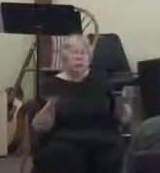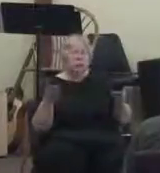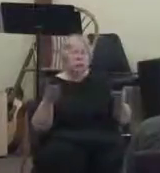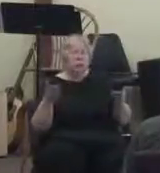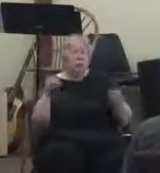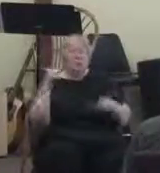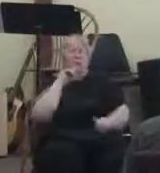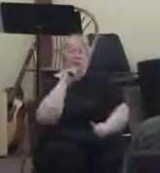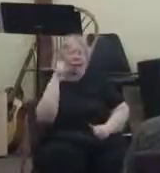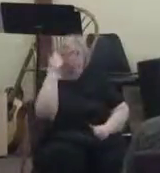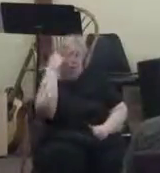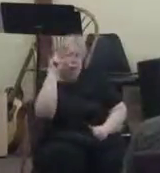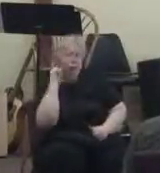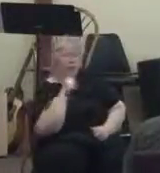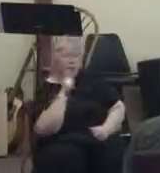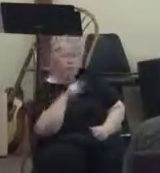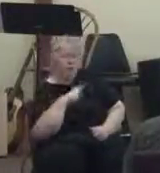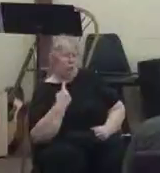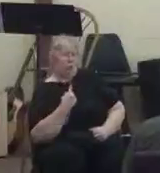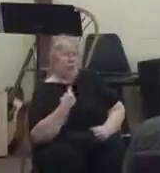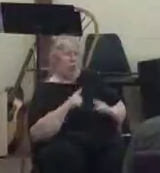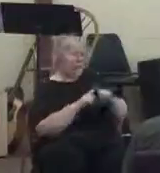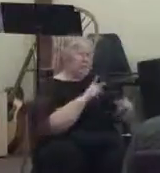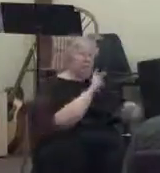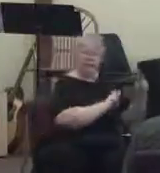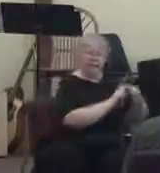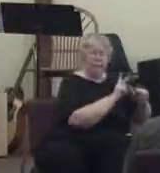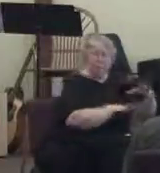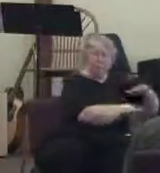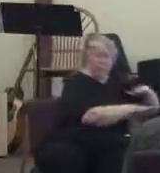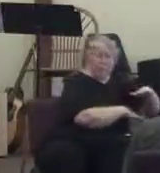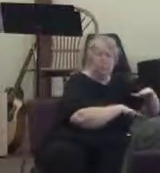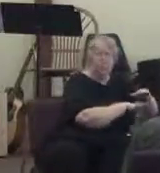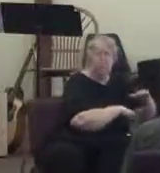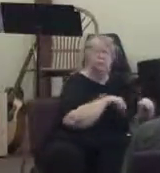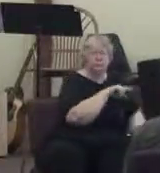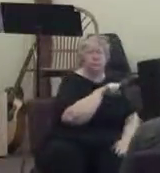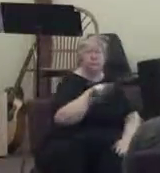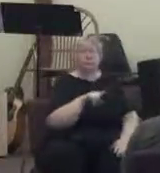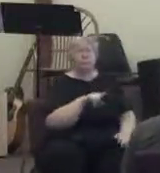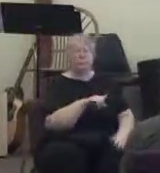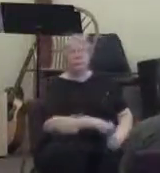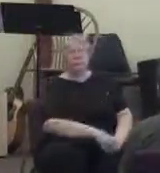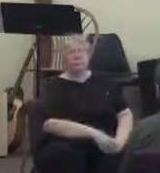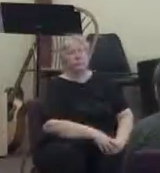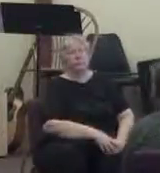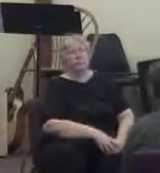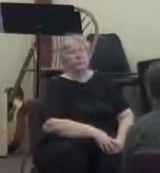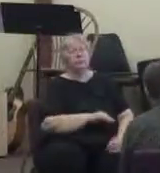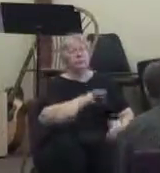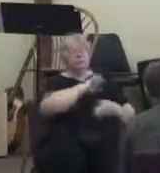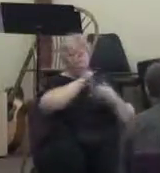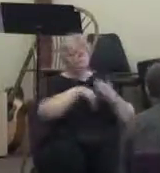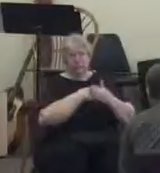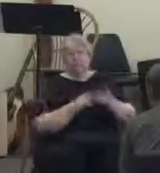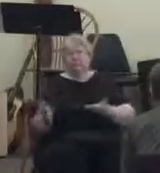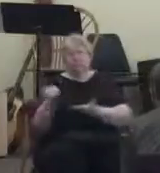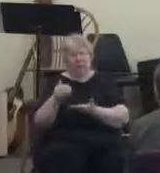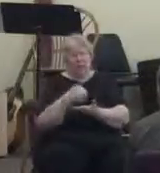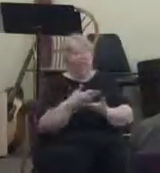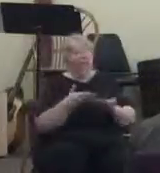the sheep that you've been entrusted to? You all reap what you sow. So this is going to be a